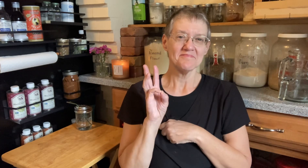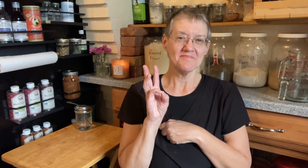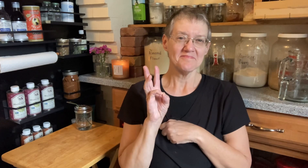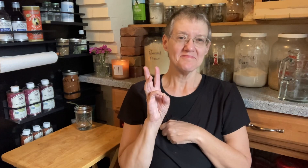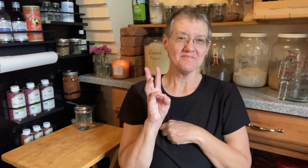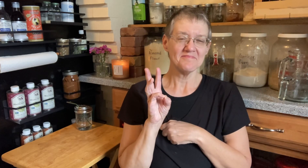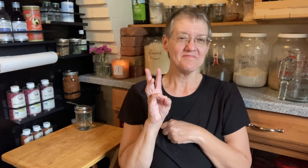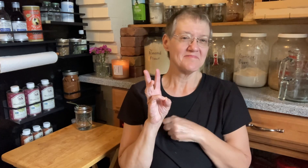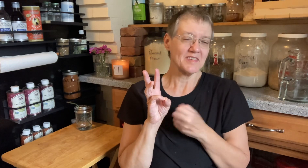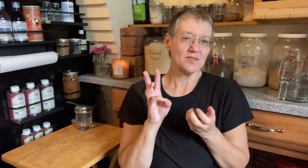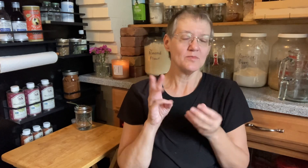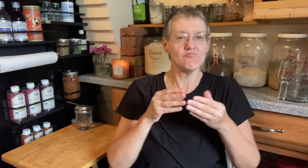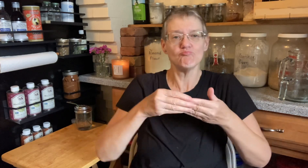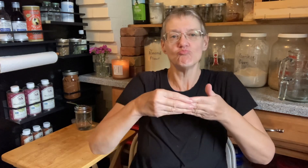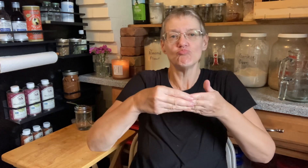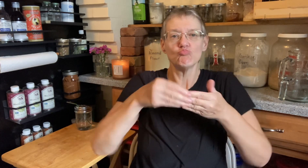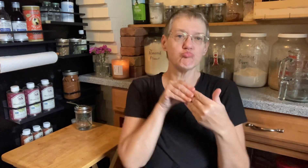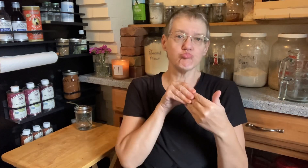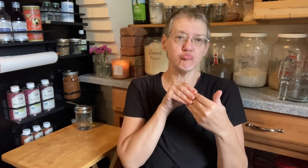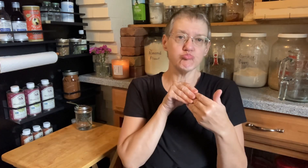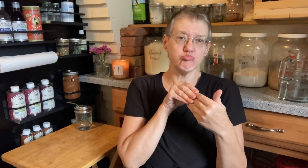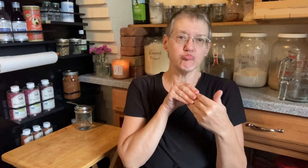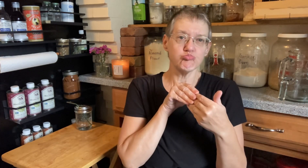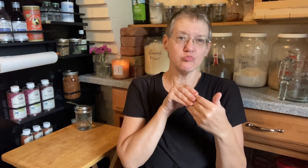2016, so I had a lot of flexibility.